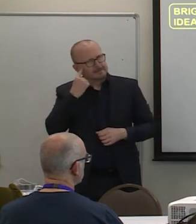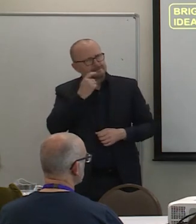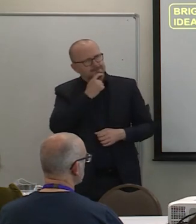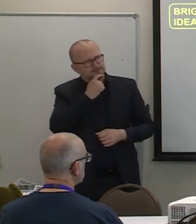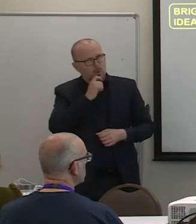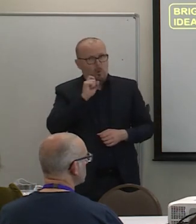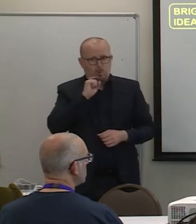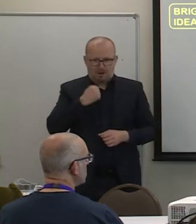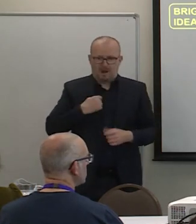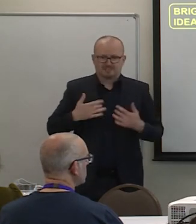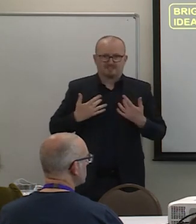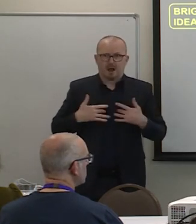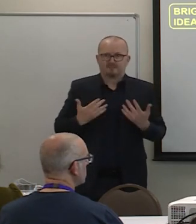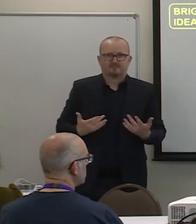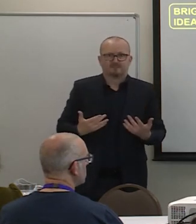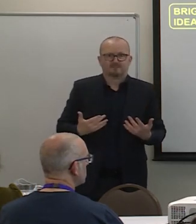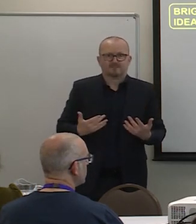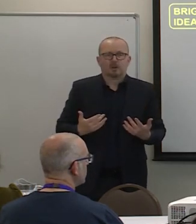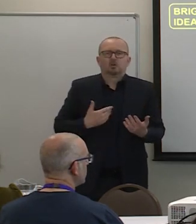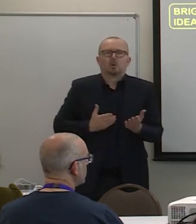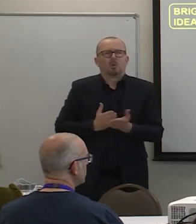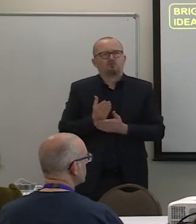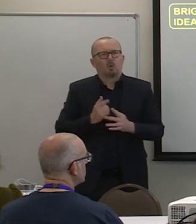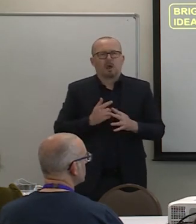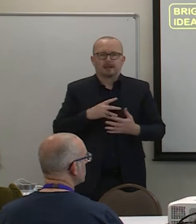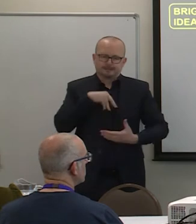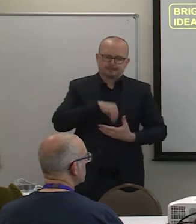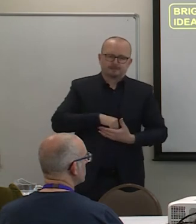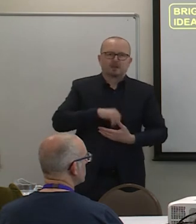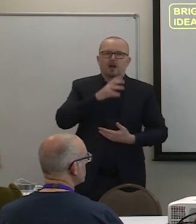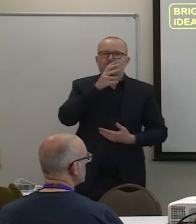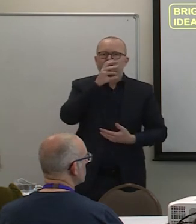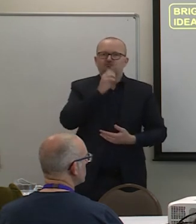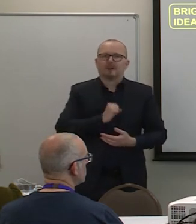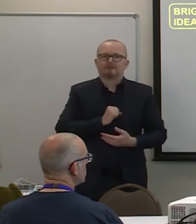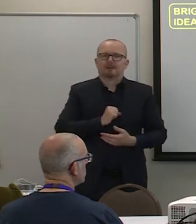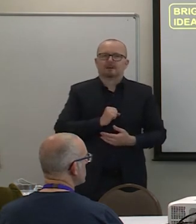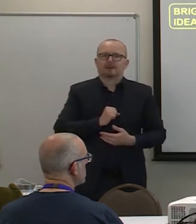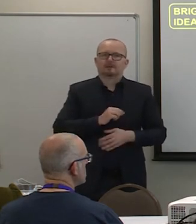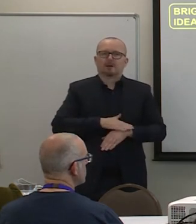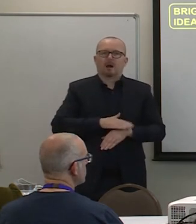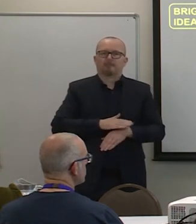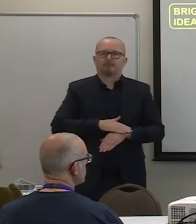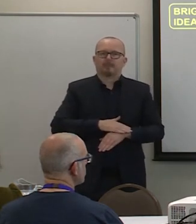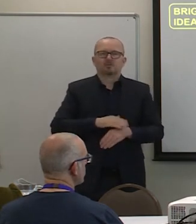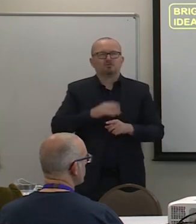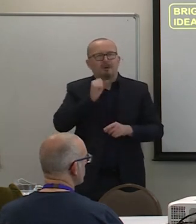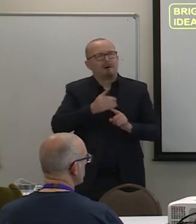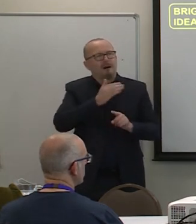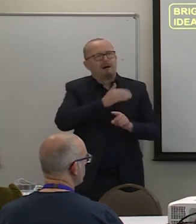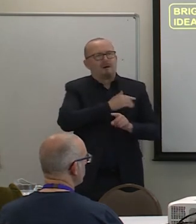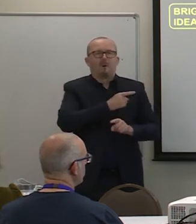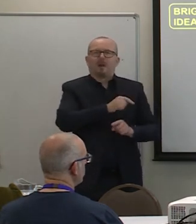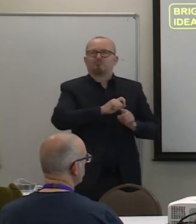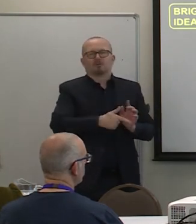to survive? Because you're going through like a grieving period inside who you are about the end of that project and the end of that era. The wonder years